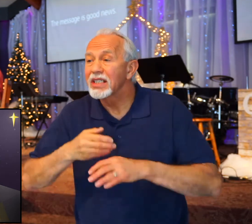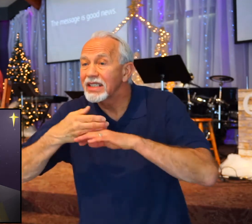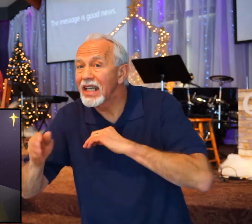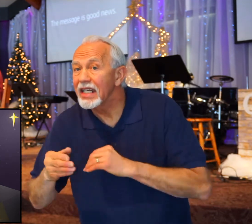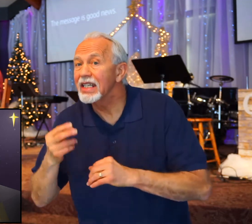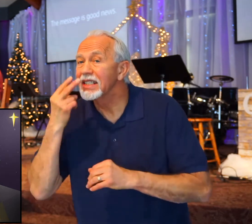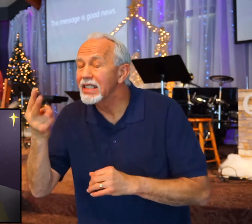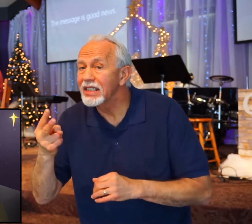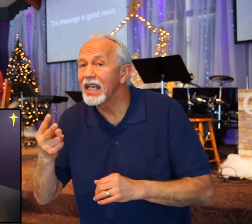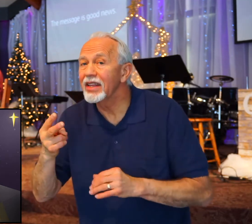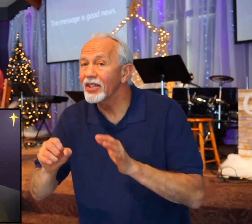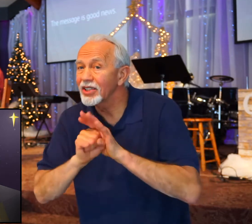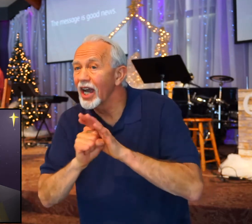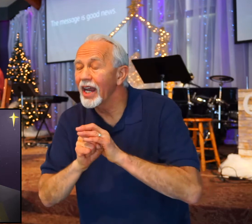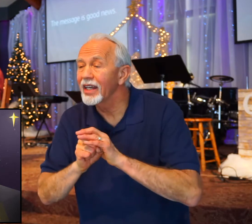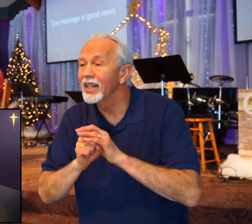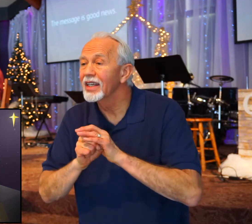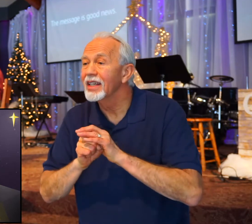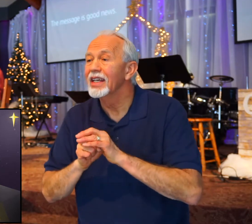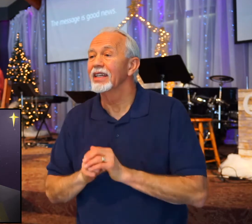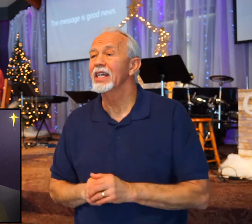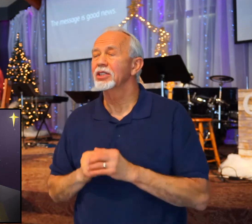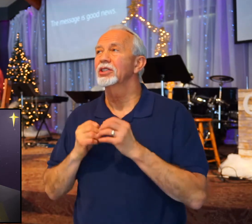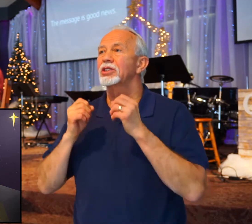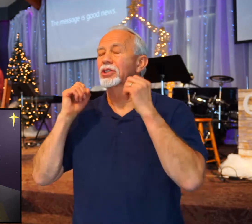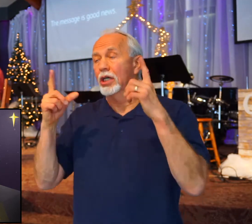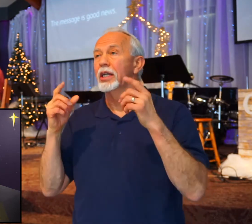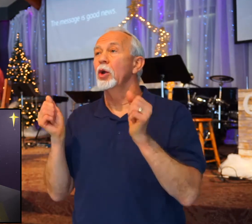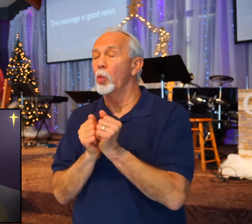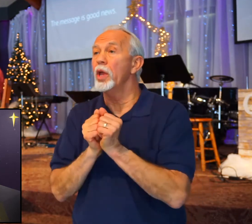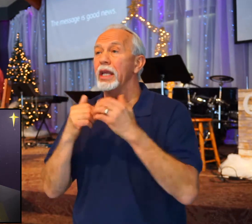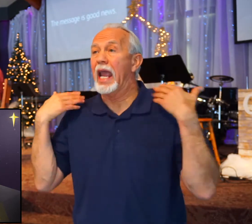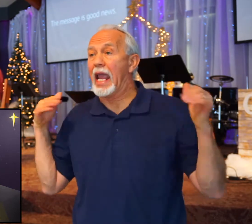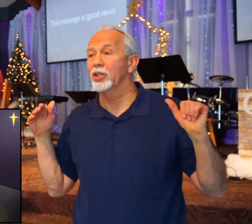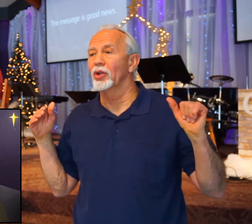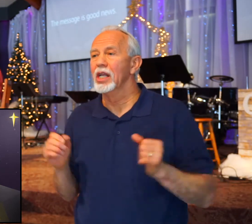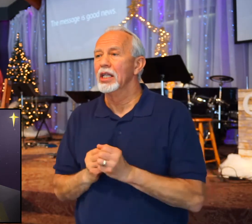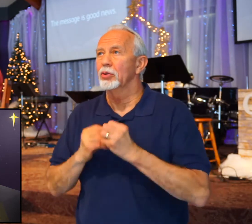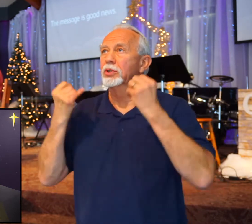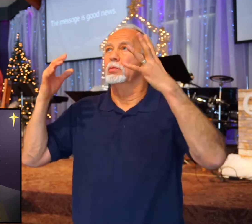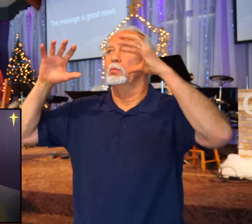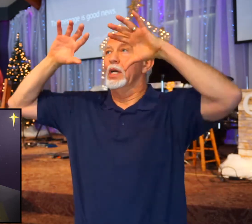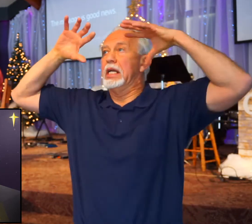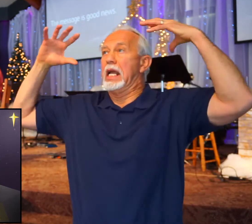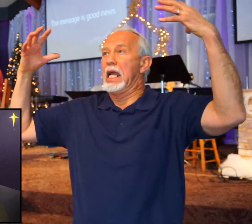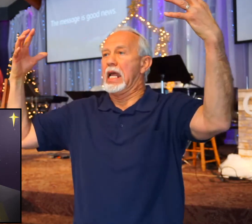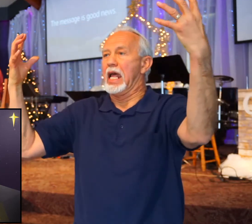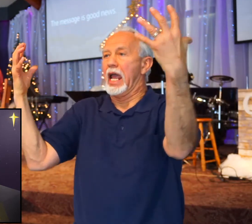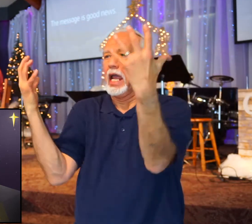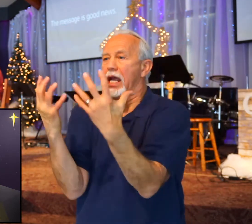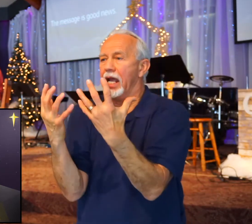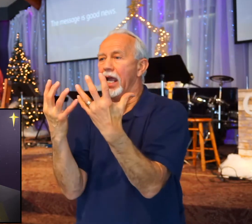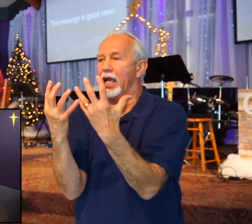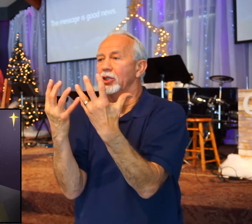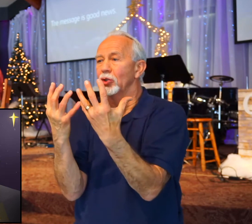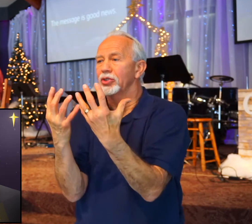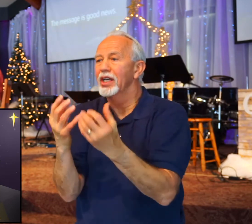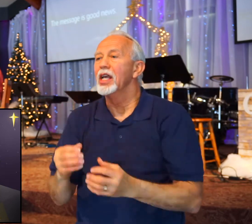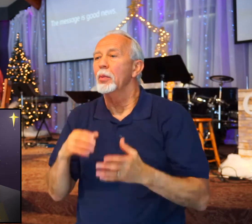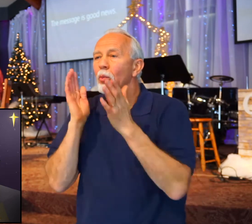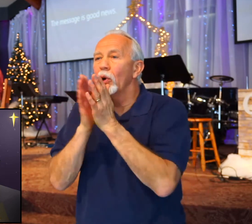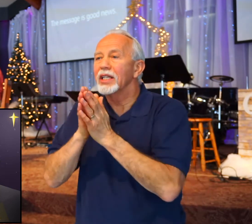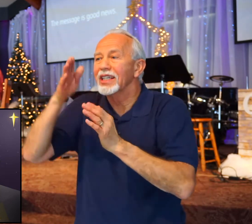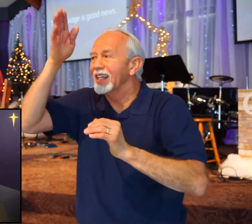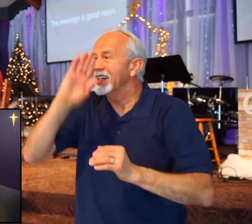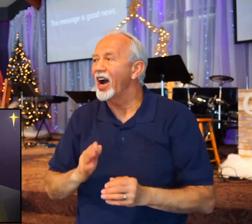that sign was given, suddenly, with the angel, there was a multitude of the heavenly host, verse 13, and they're